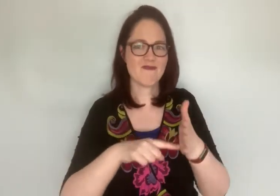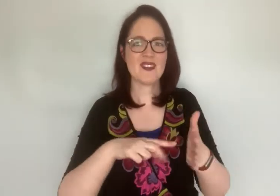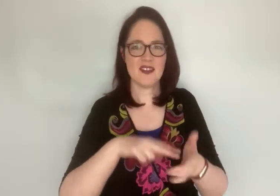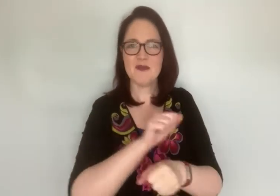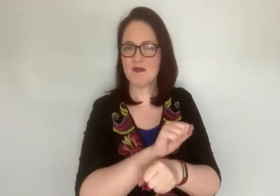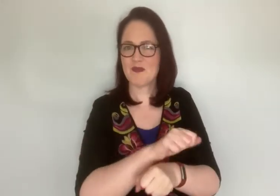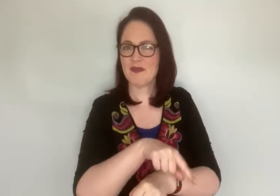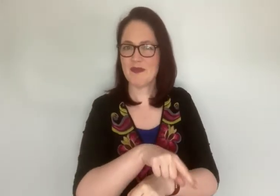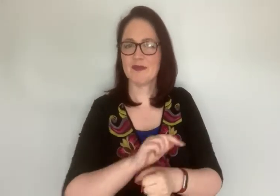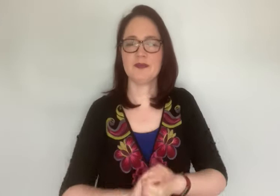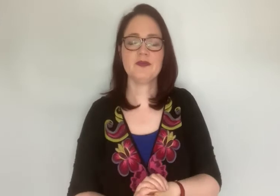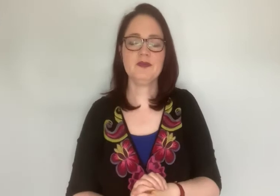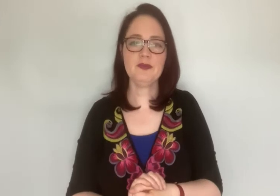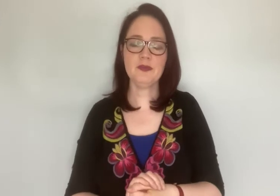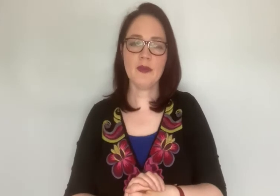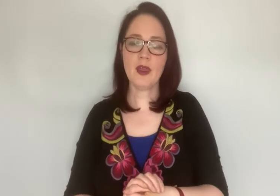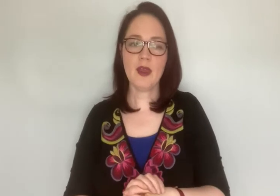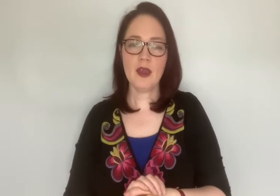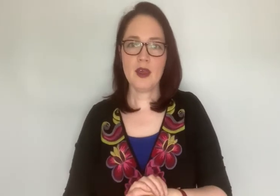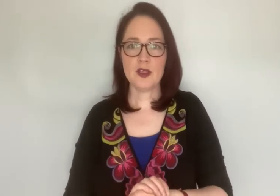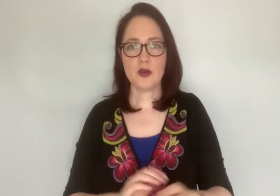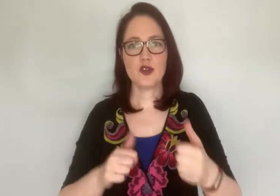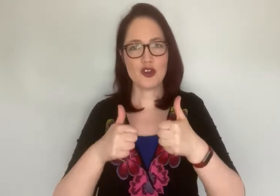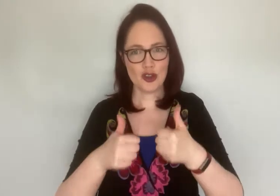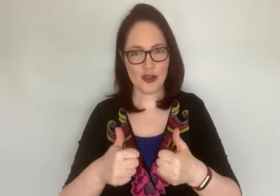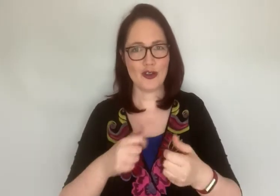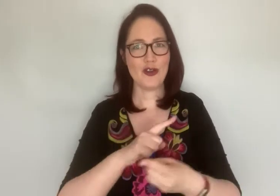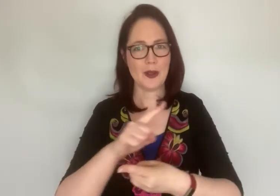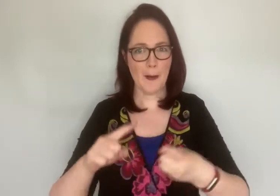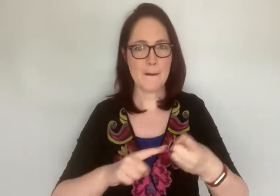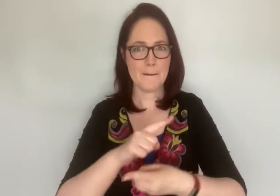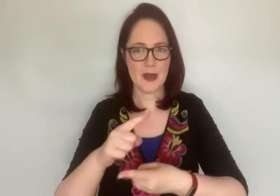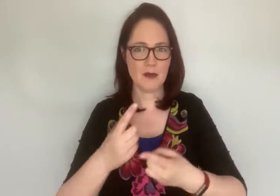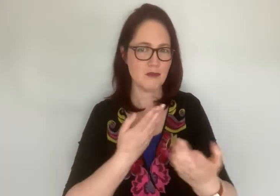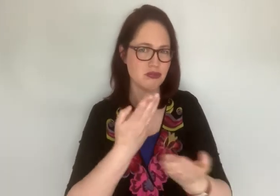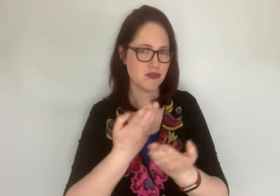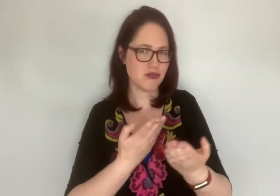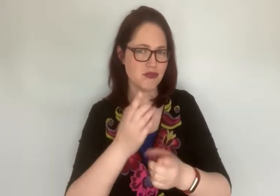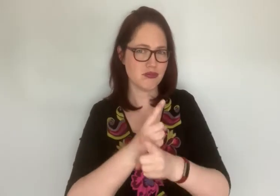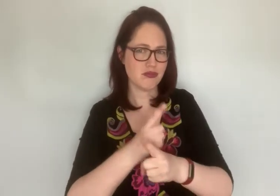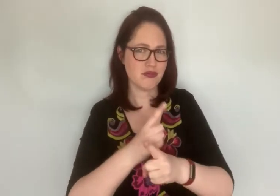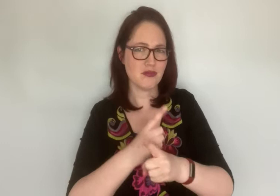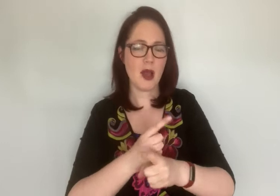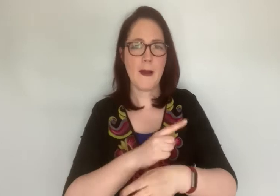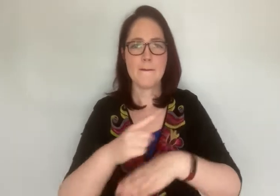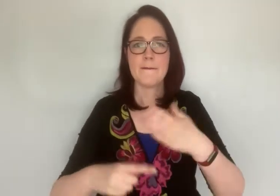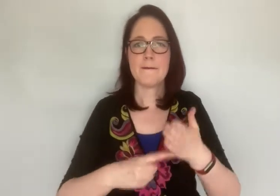will end up on TV. So I had a really good meeting with her, and we discussed like the future of